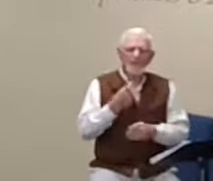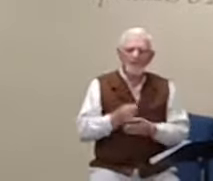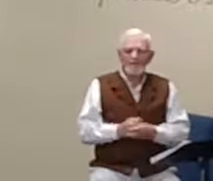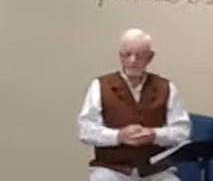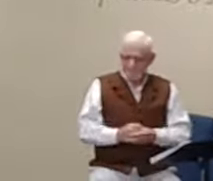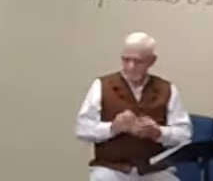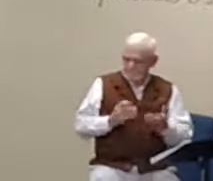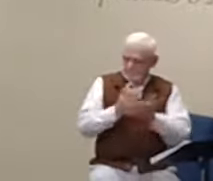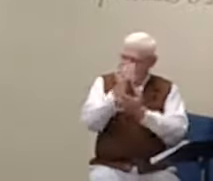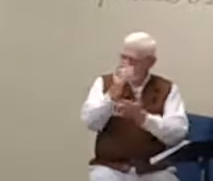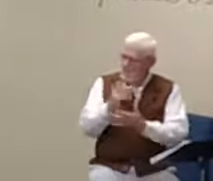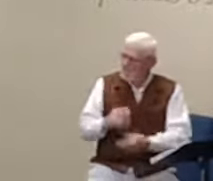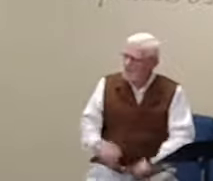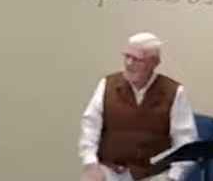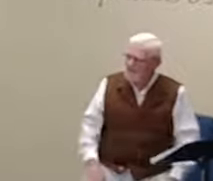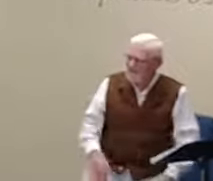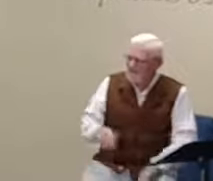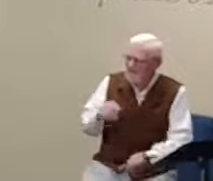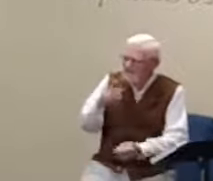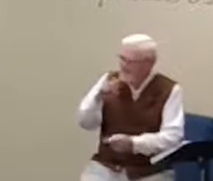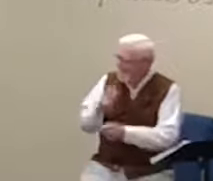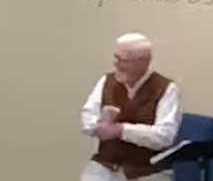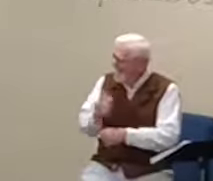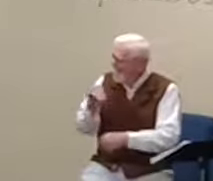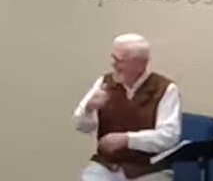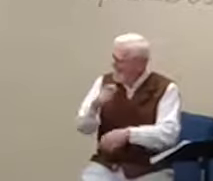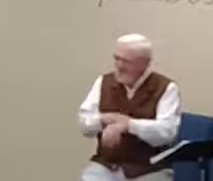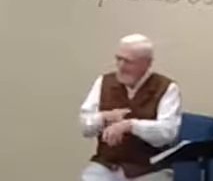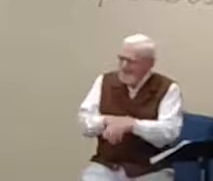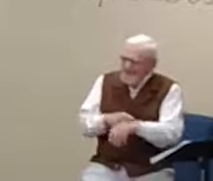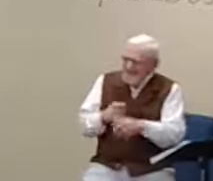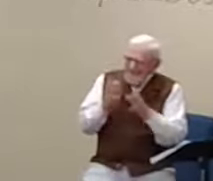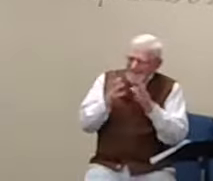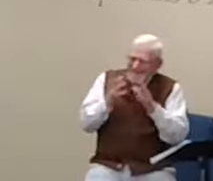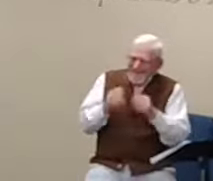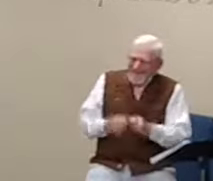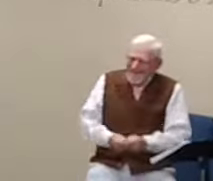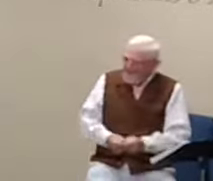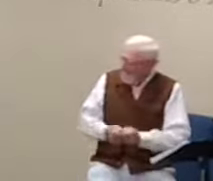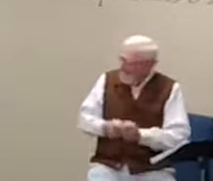All right, brother, if there's any time left, why don't you